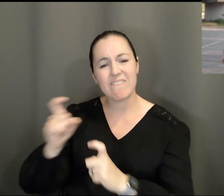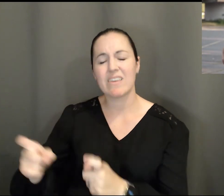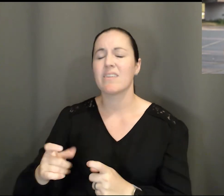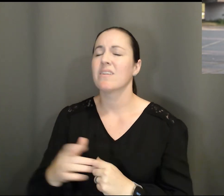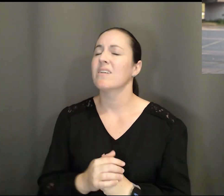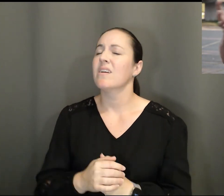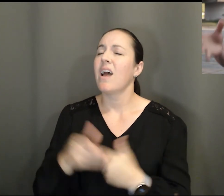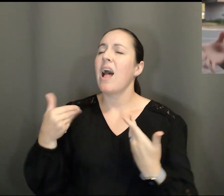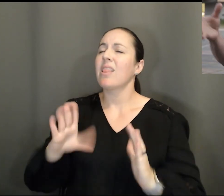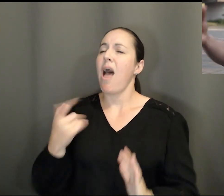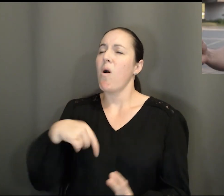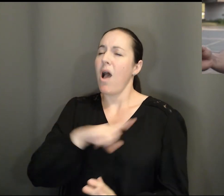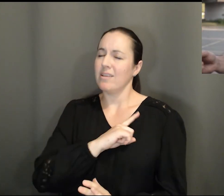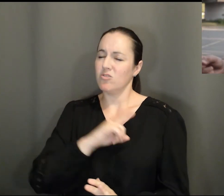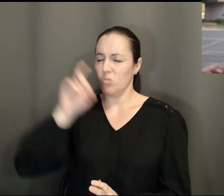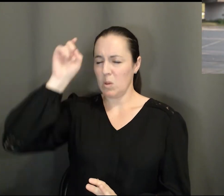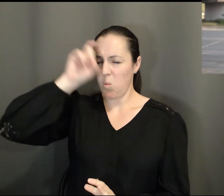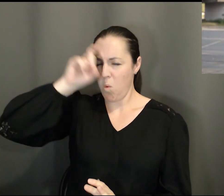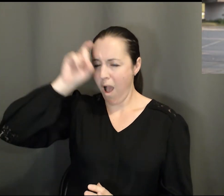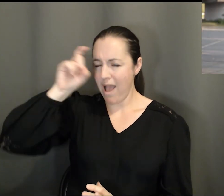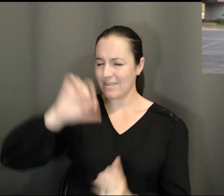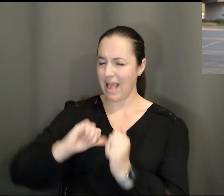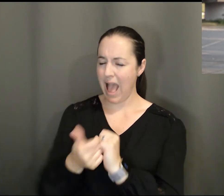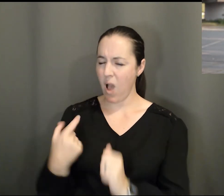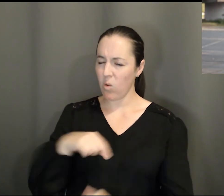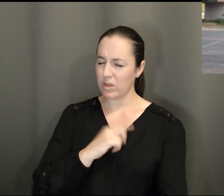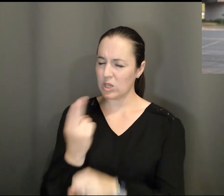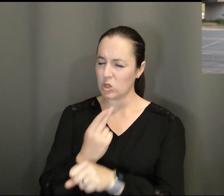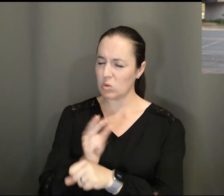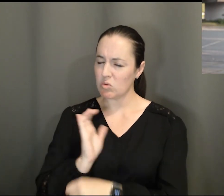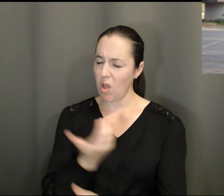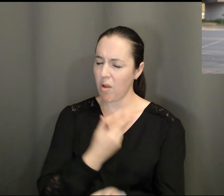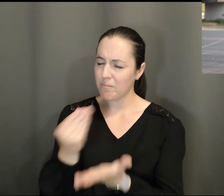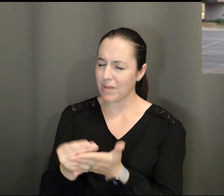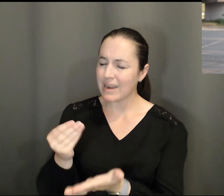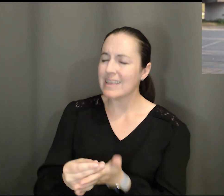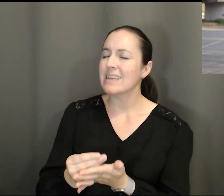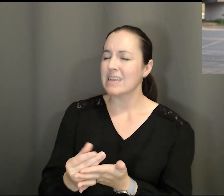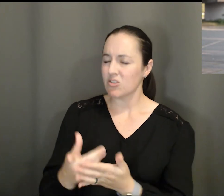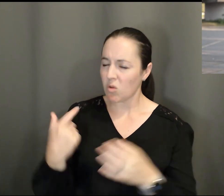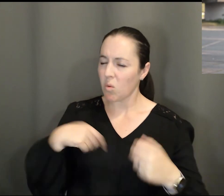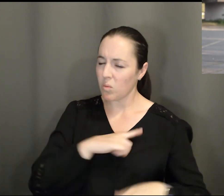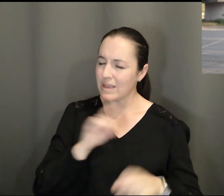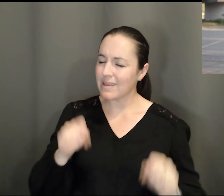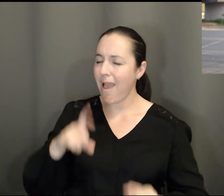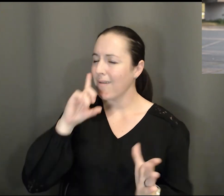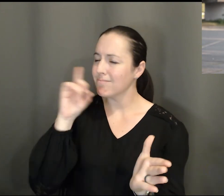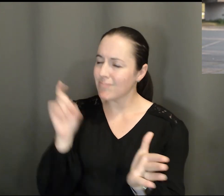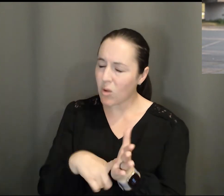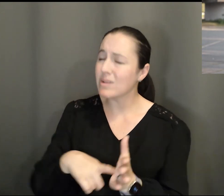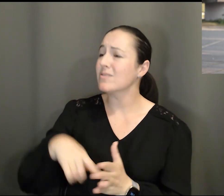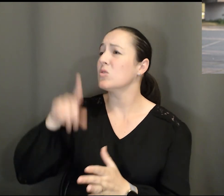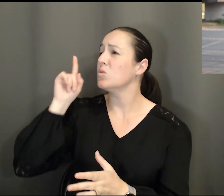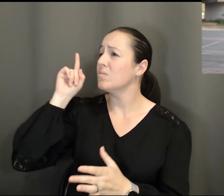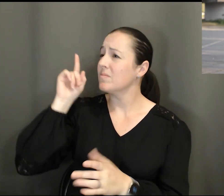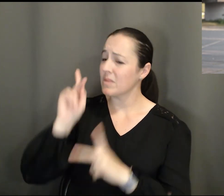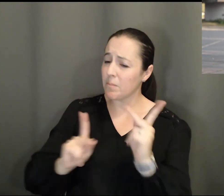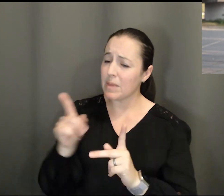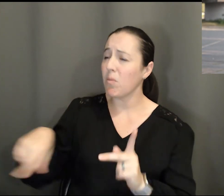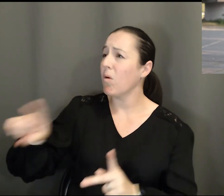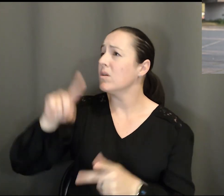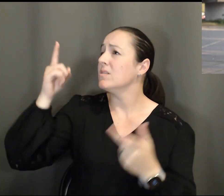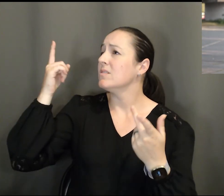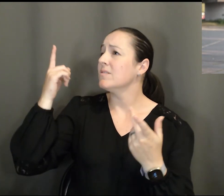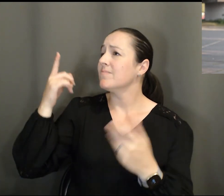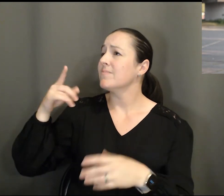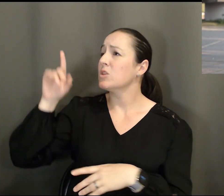and every person giving into the mission and vision of Pure Heart, God. Let us be wise with how we continue to pour those funds out so that we can see those